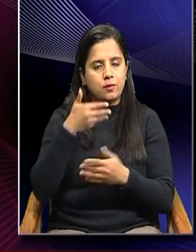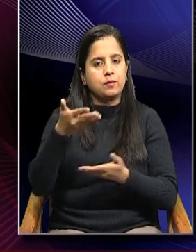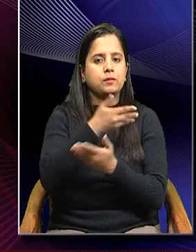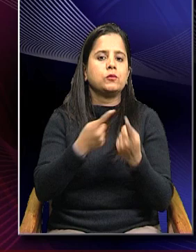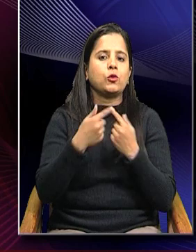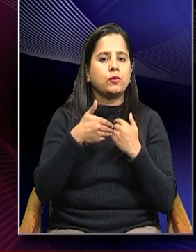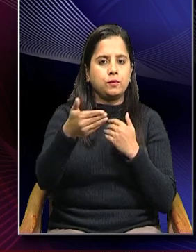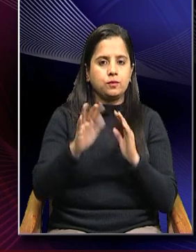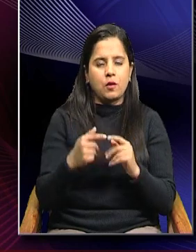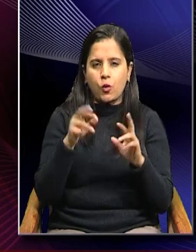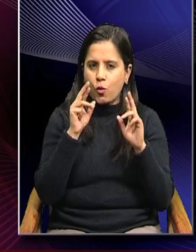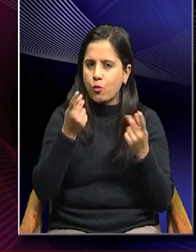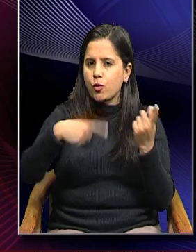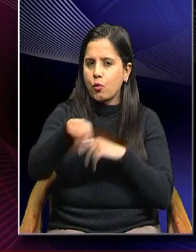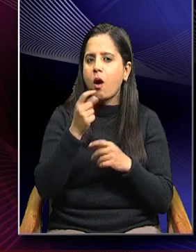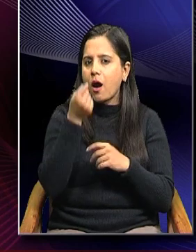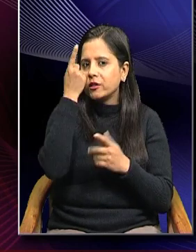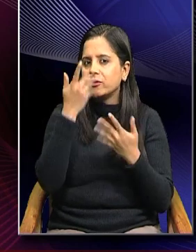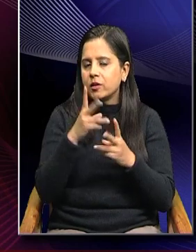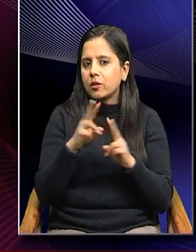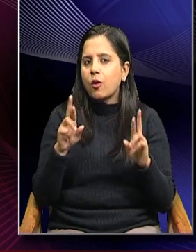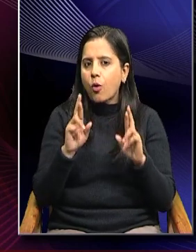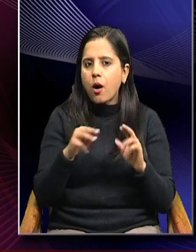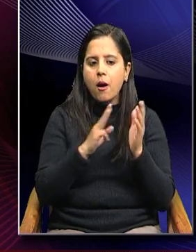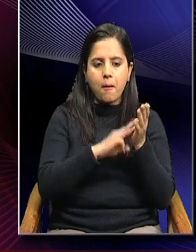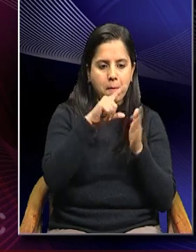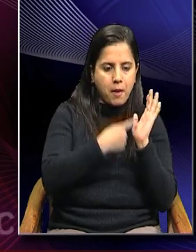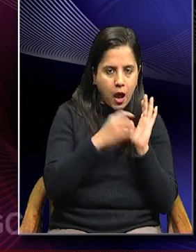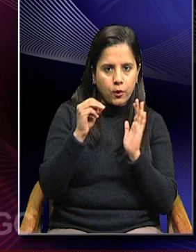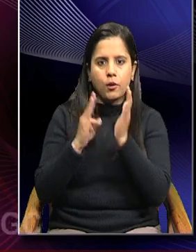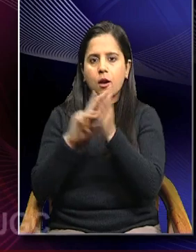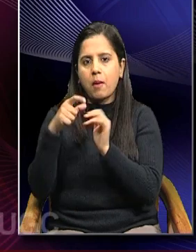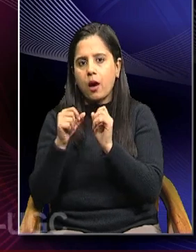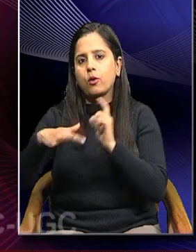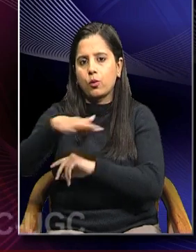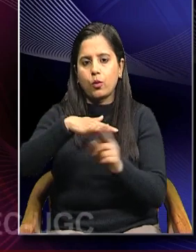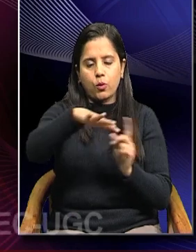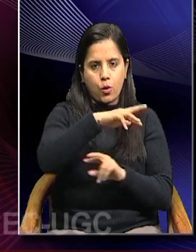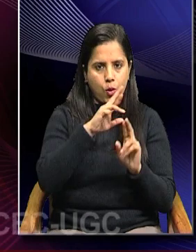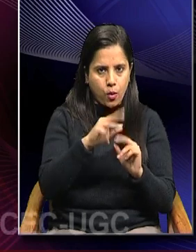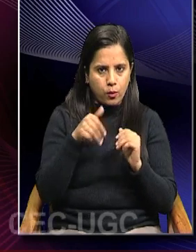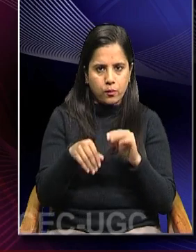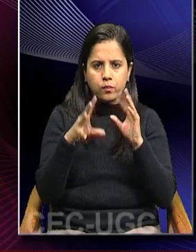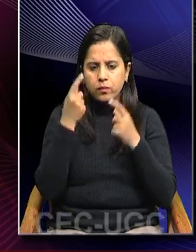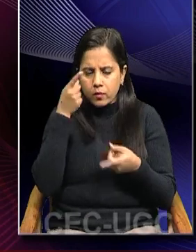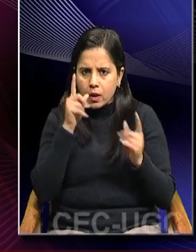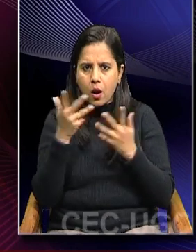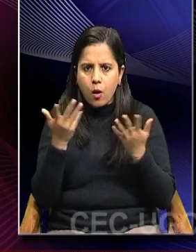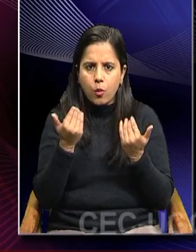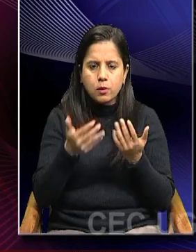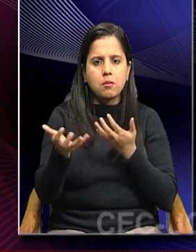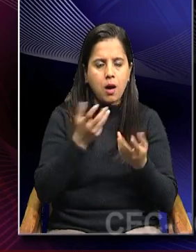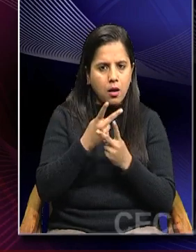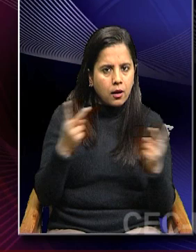same topic. I hope you must have understood the micro and macroeconomic environment in formulating the strategies of